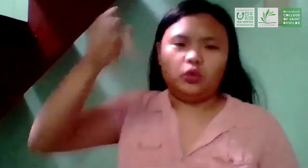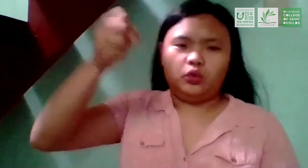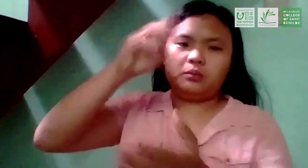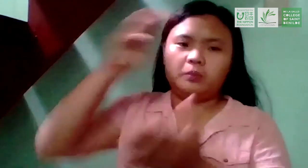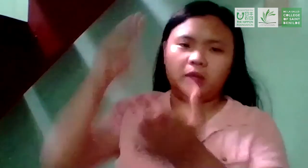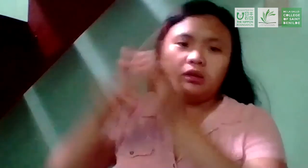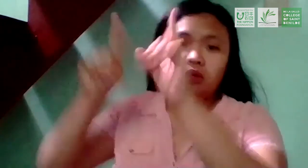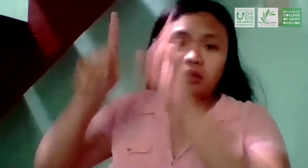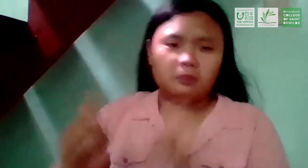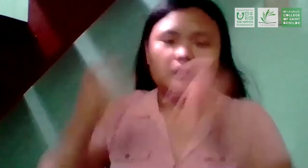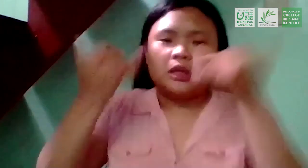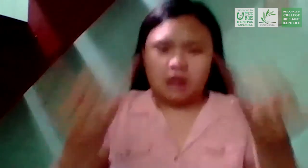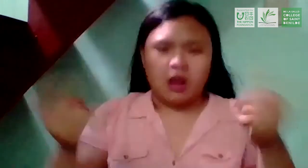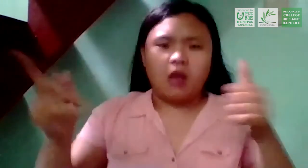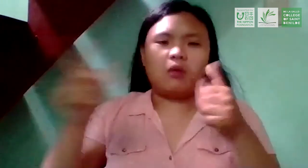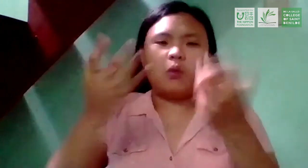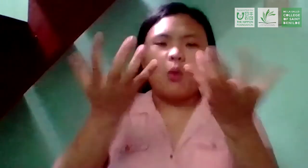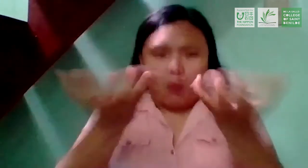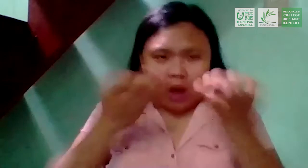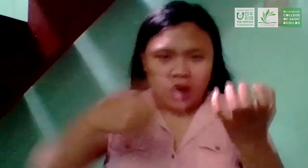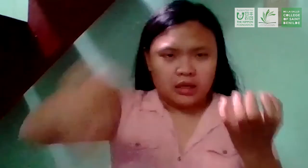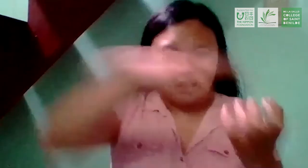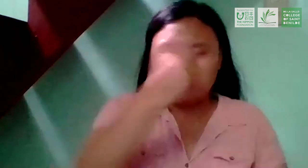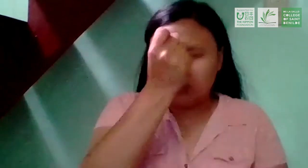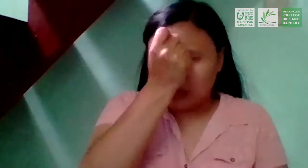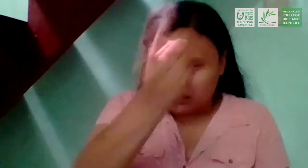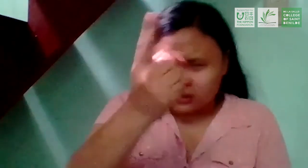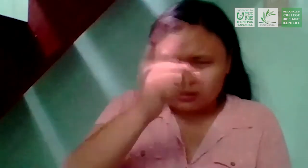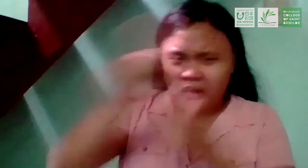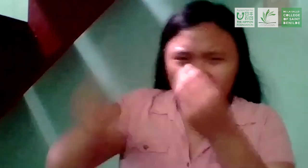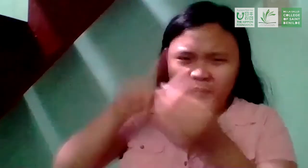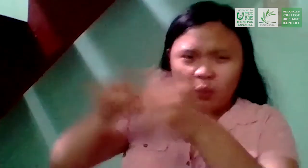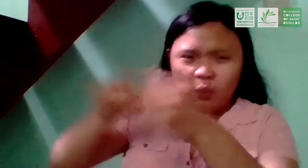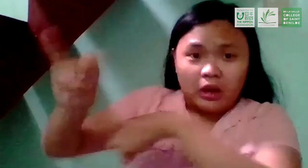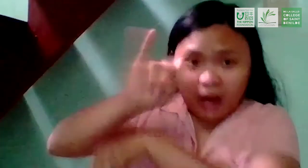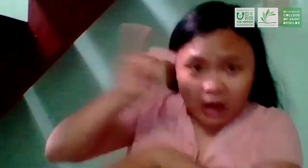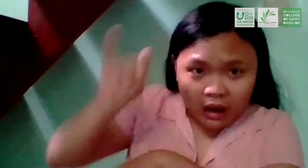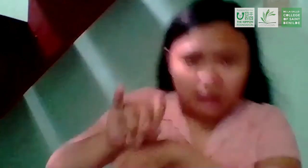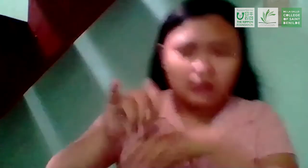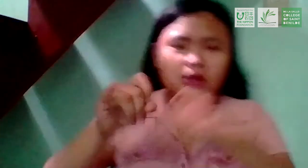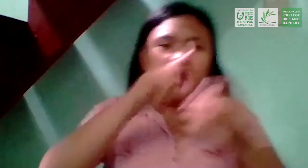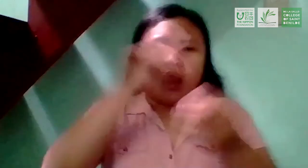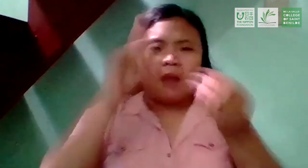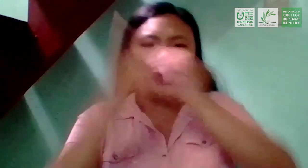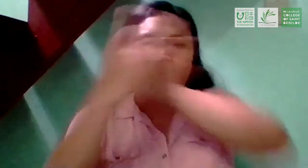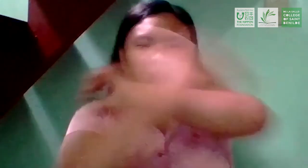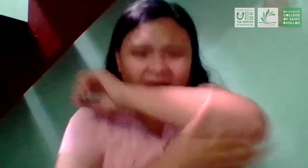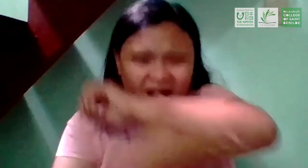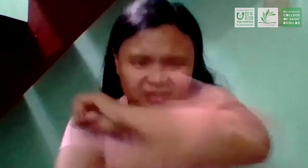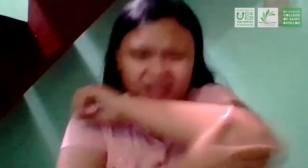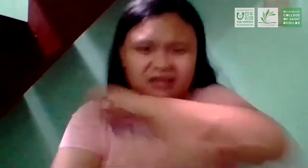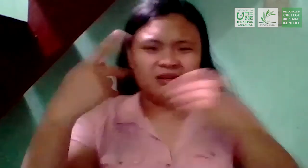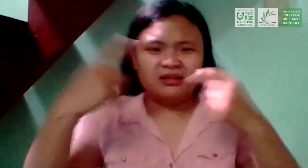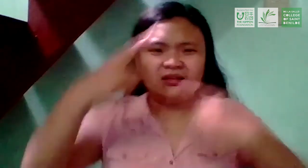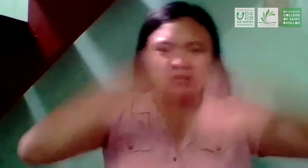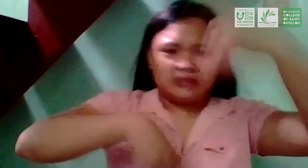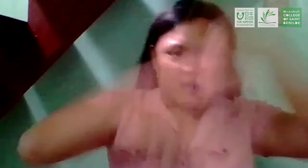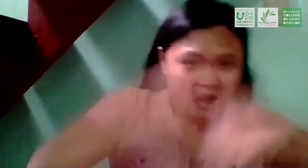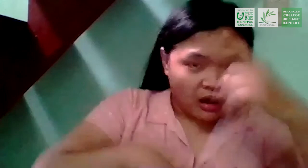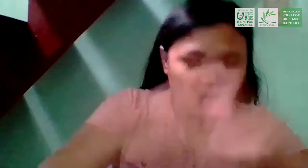know all the content before we take the test again. So we want to make sure we understand the islands, the countries,